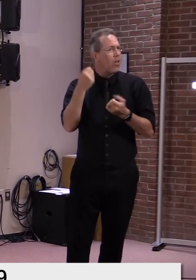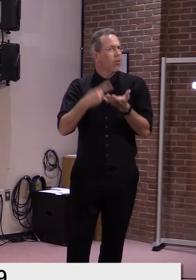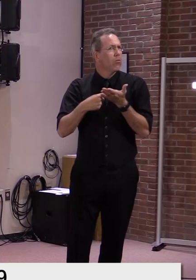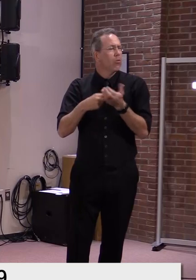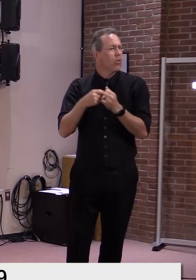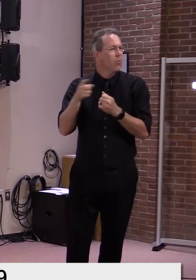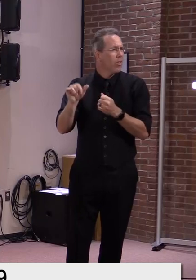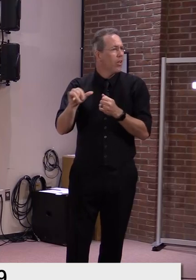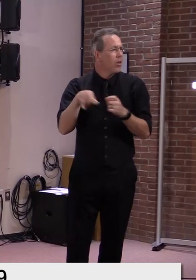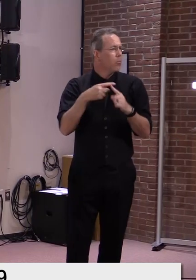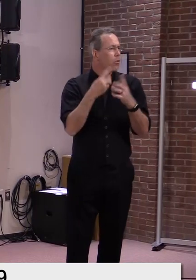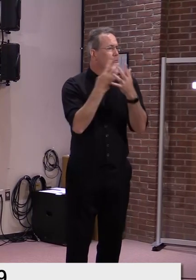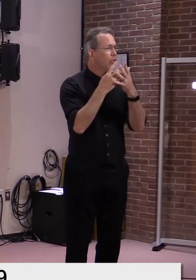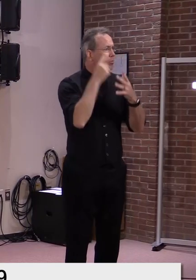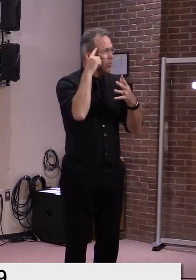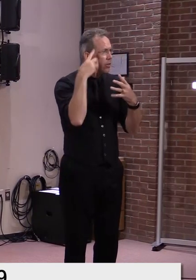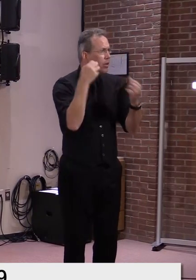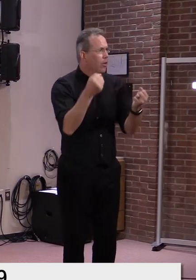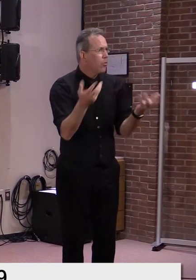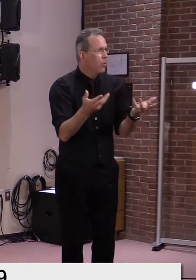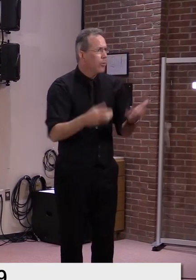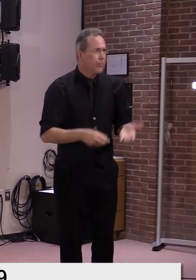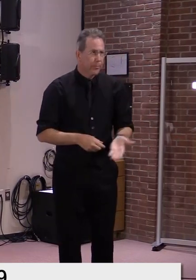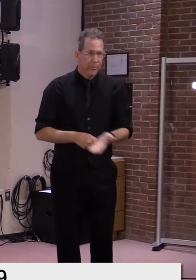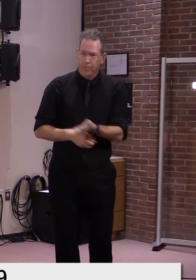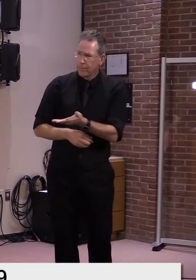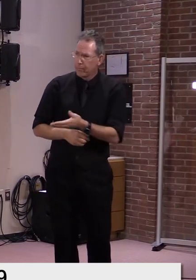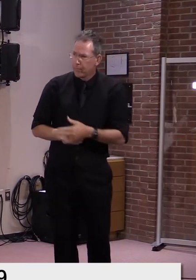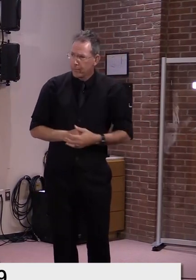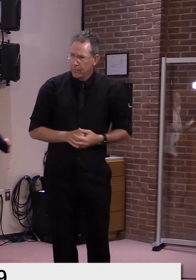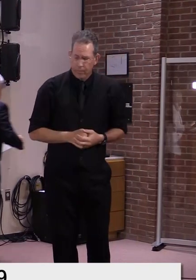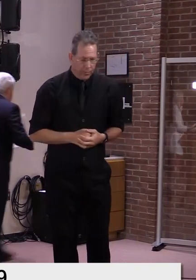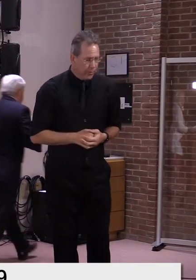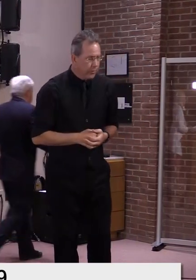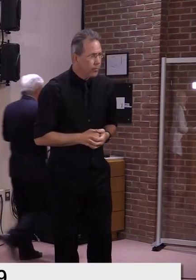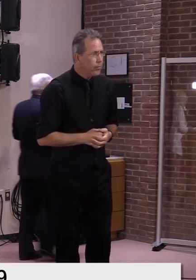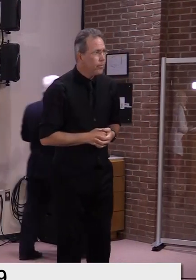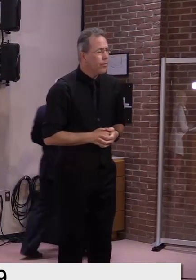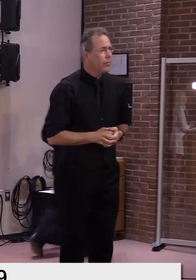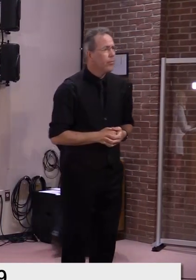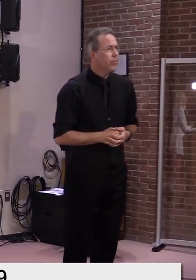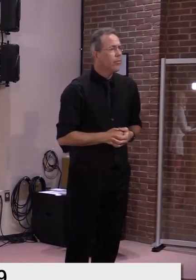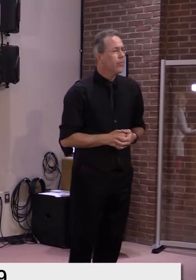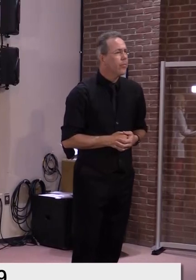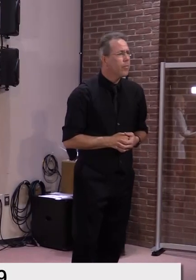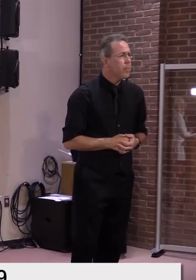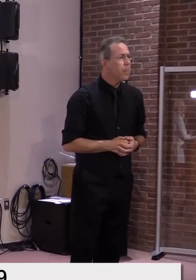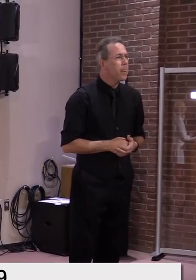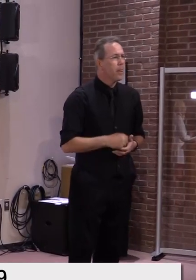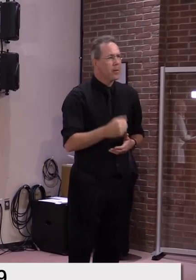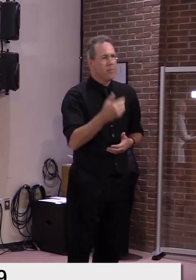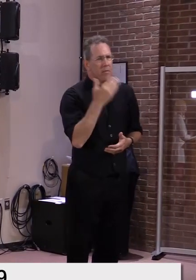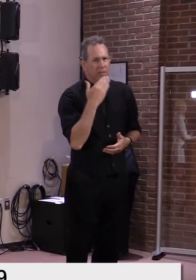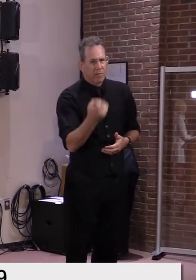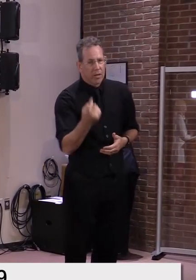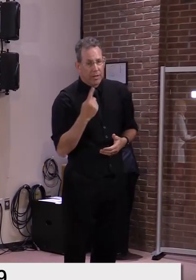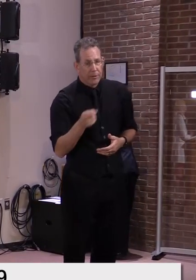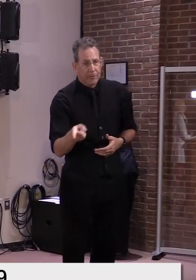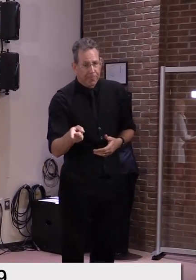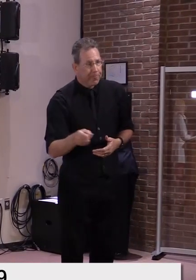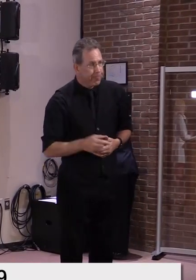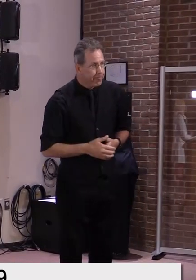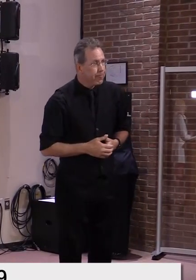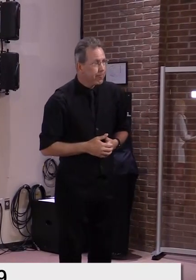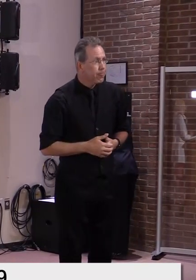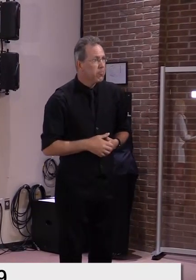Uh, Thank you for the question. Yes, absolutely. The